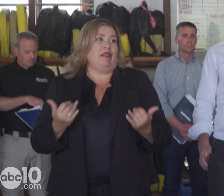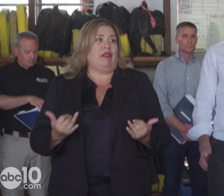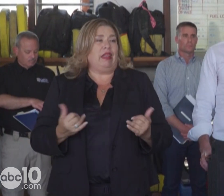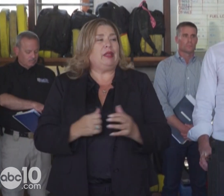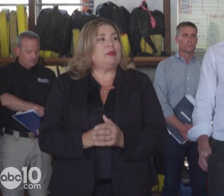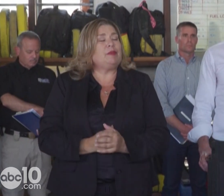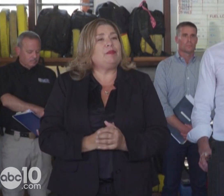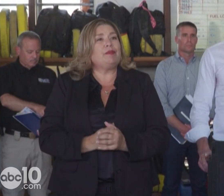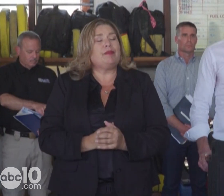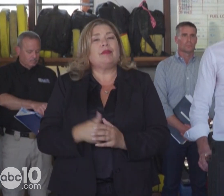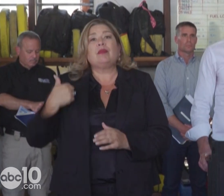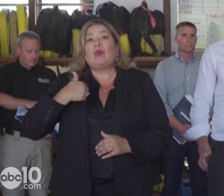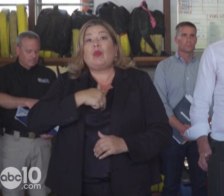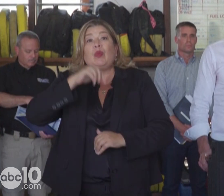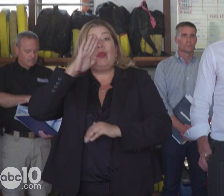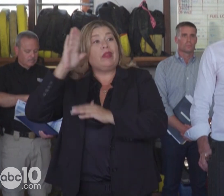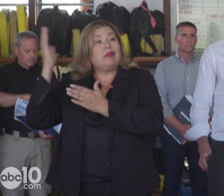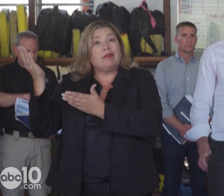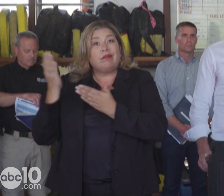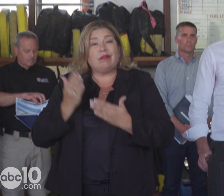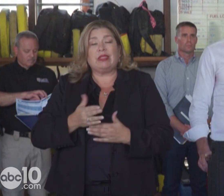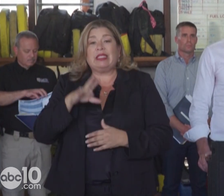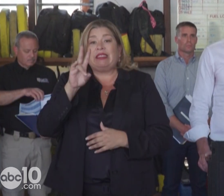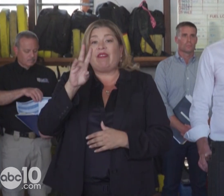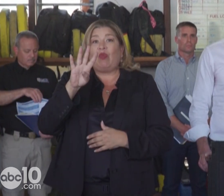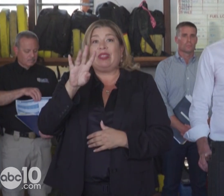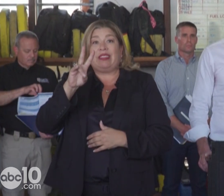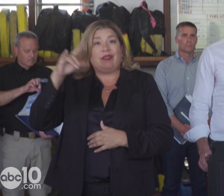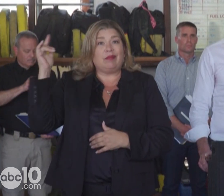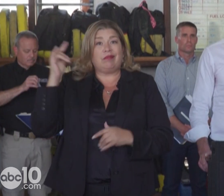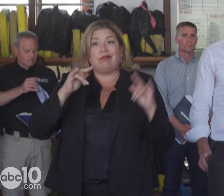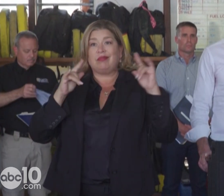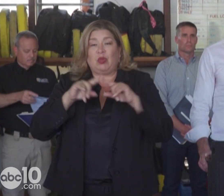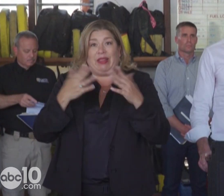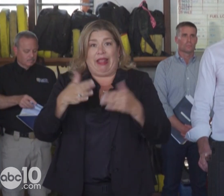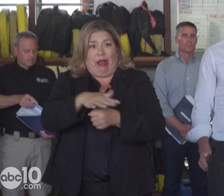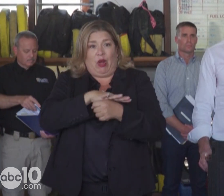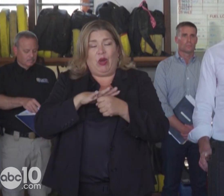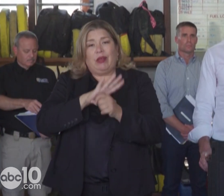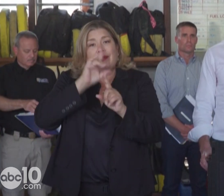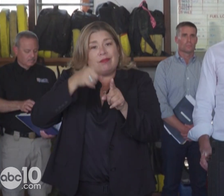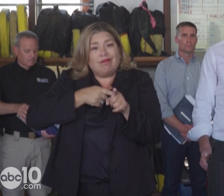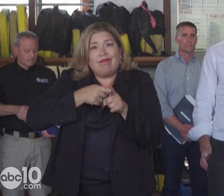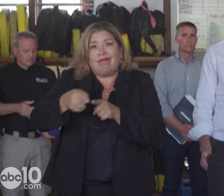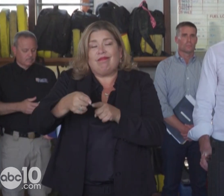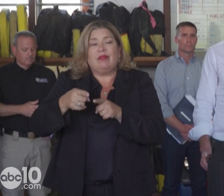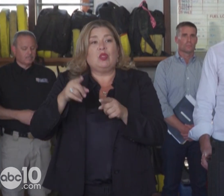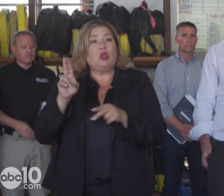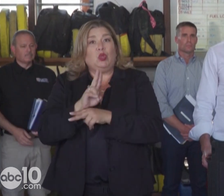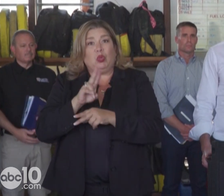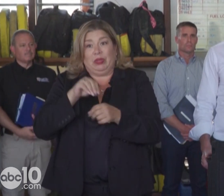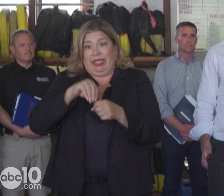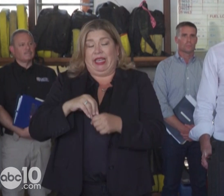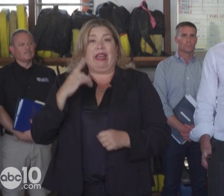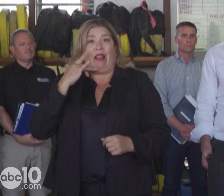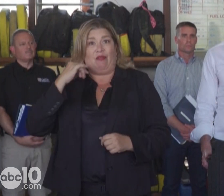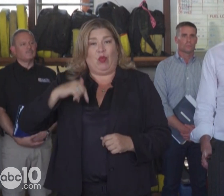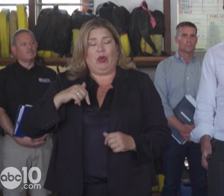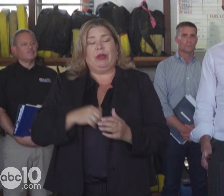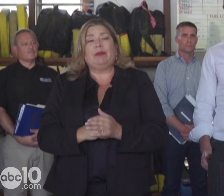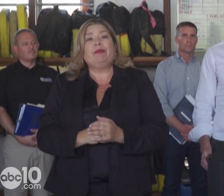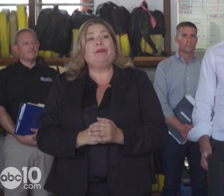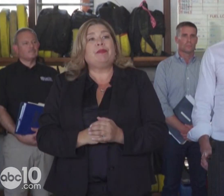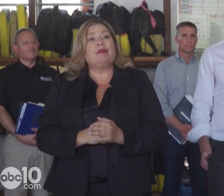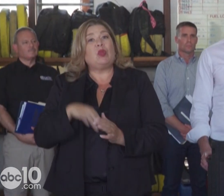today. We'll be bringing in 747 into the area for exclusive use in the state of California. You'll